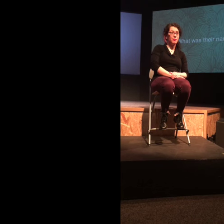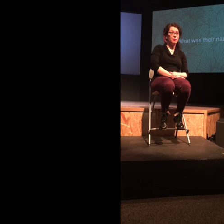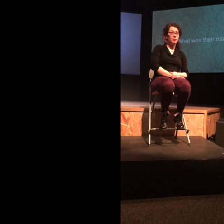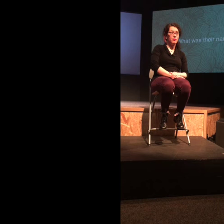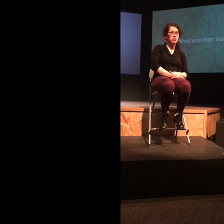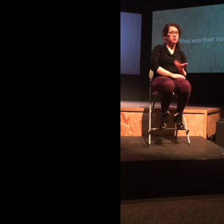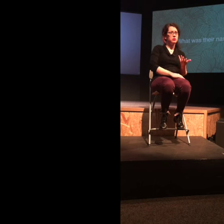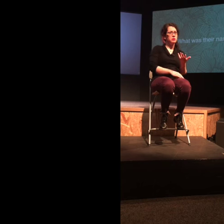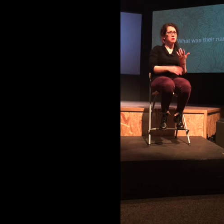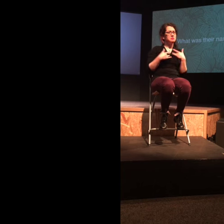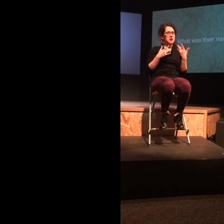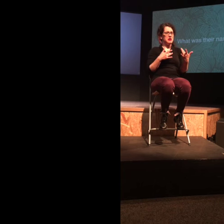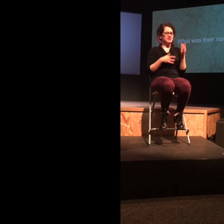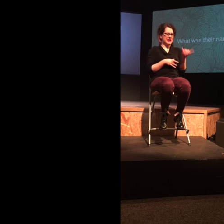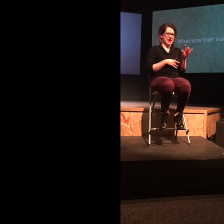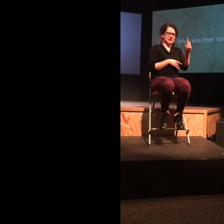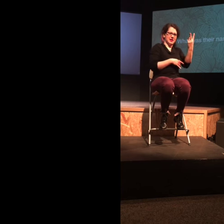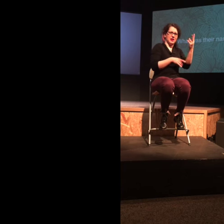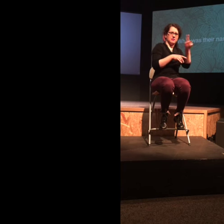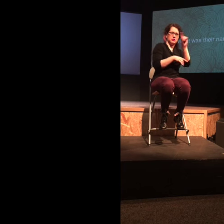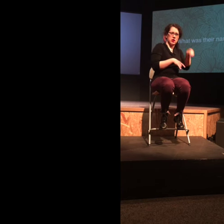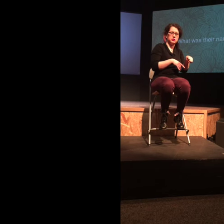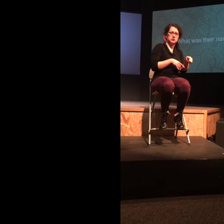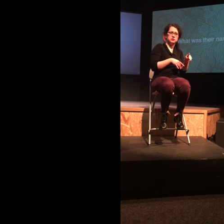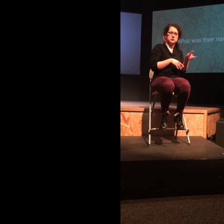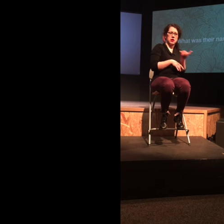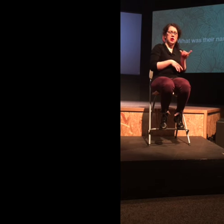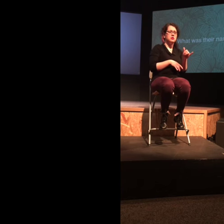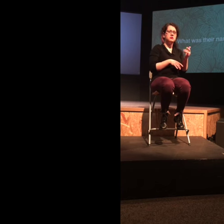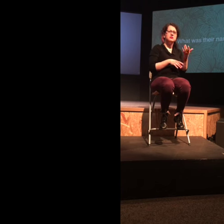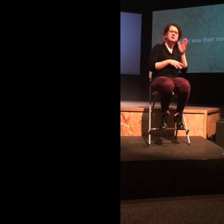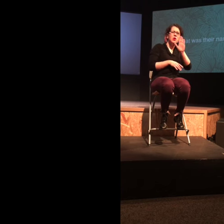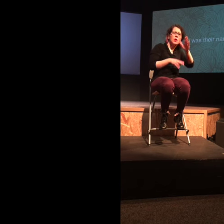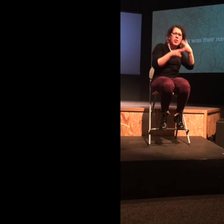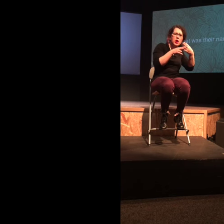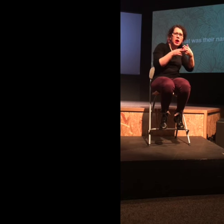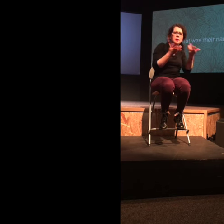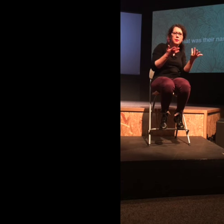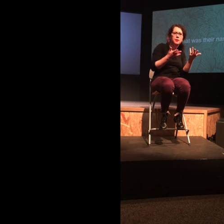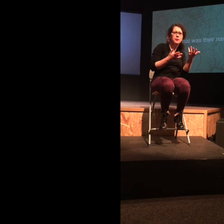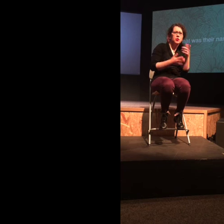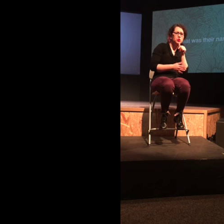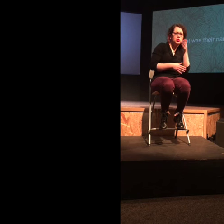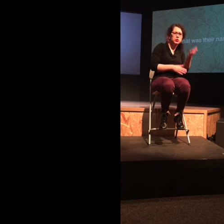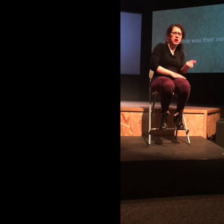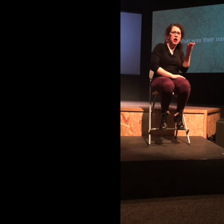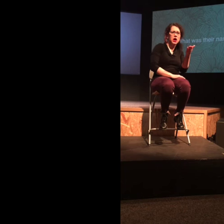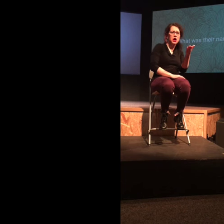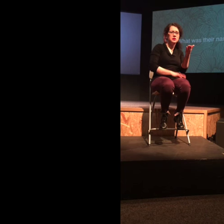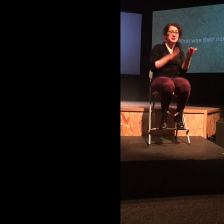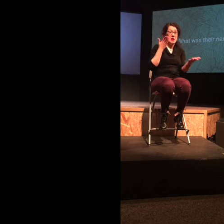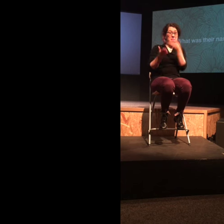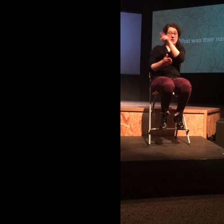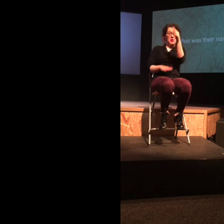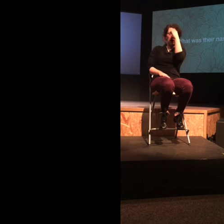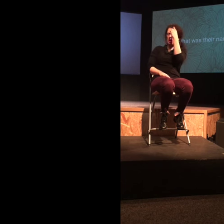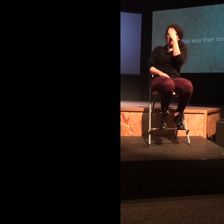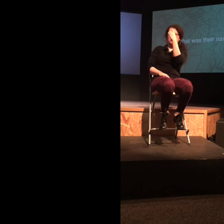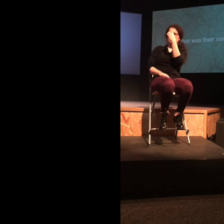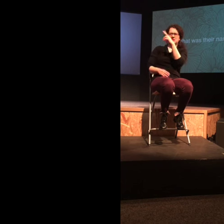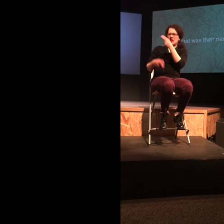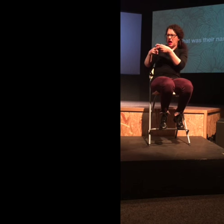Usually you can follow it up with that question. What was their name? What was their name? Who was this? So maybe you weren't thinking about a name. Maybe you were definitely